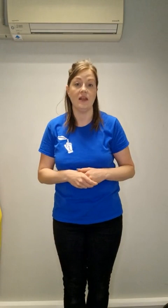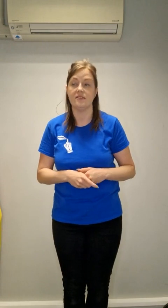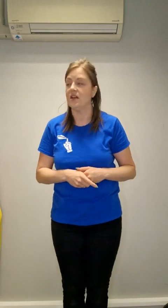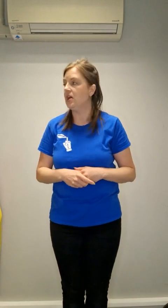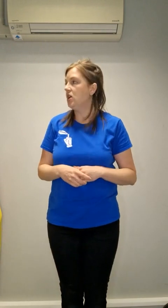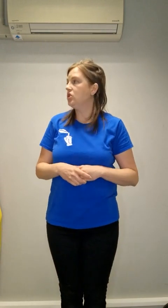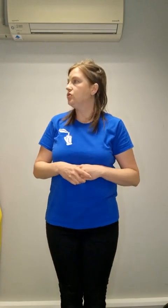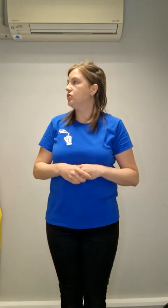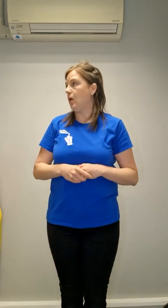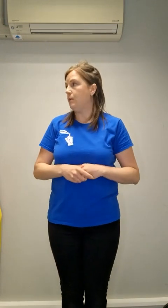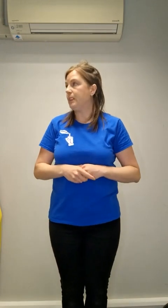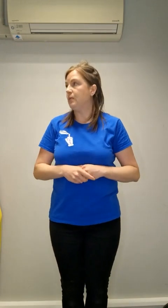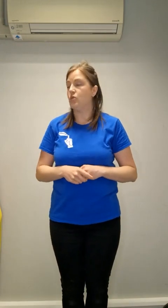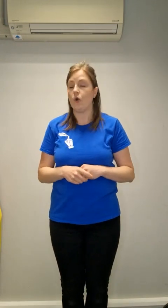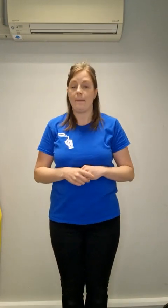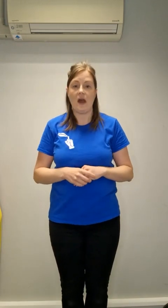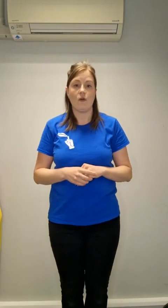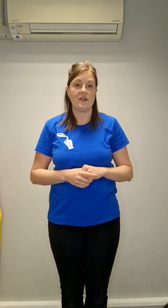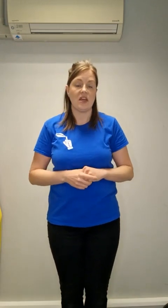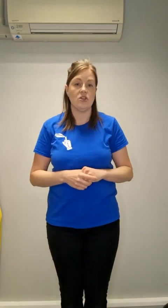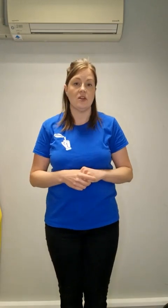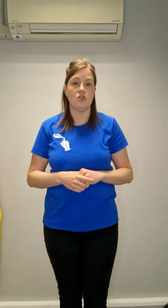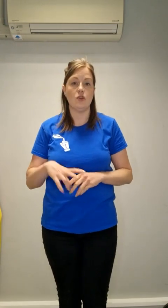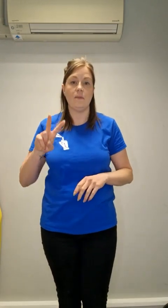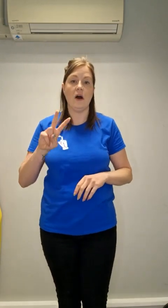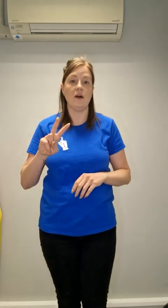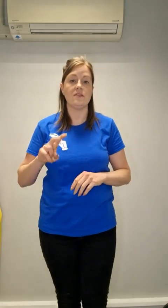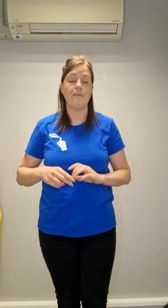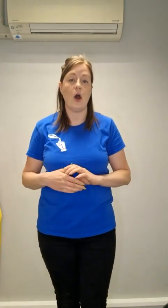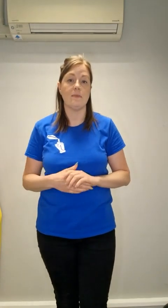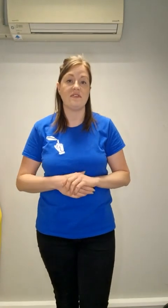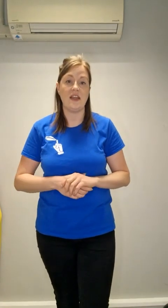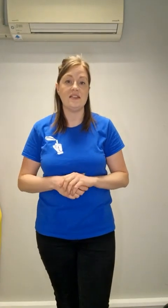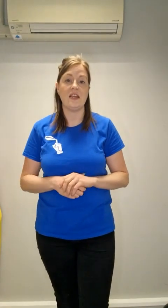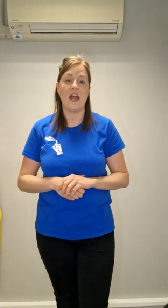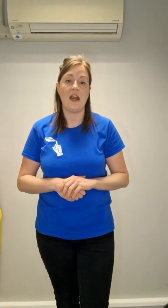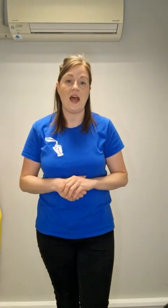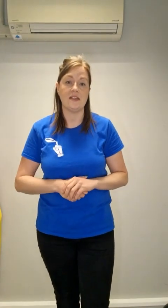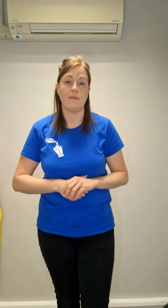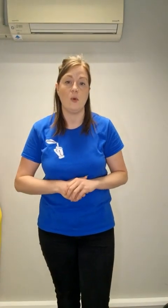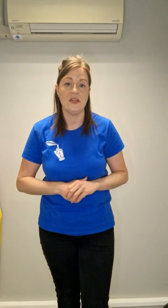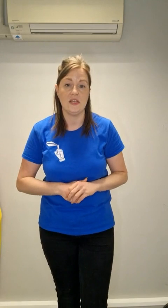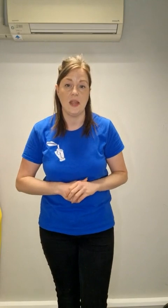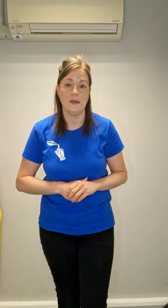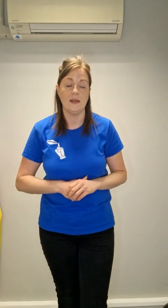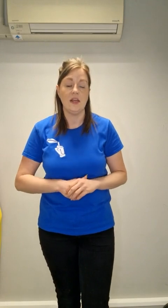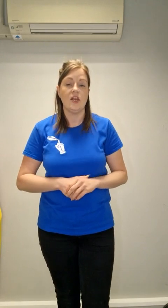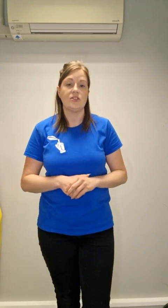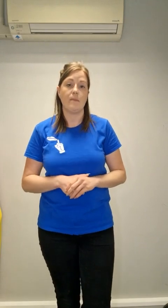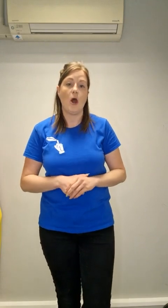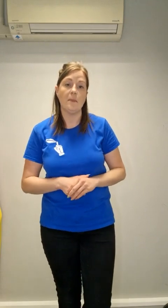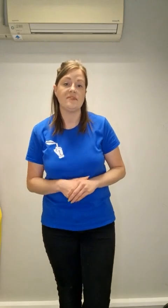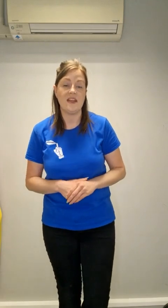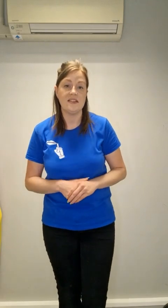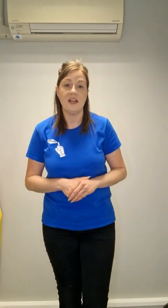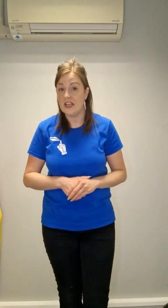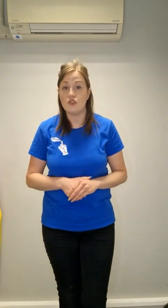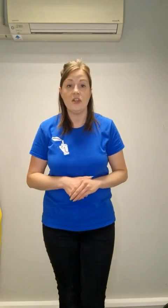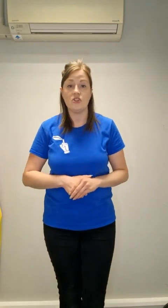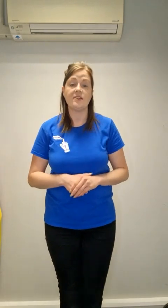signs. So we talk about orientation in two parts, palms facing and hands pointing. So palms facing literally just